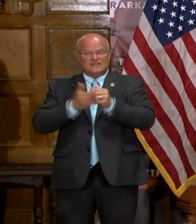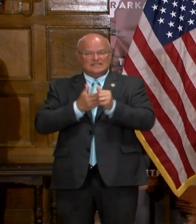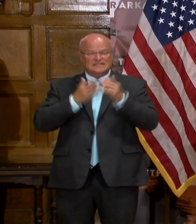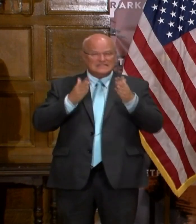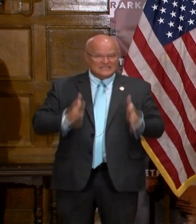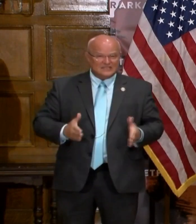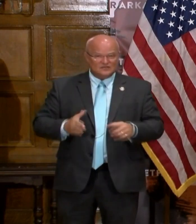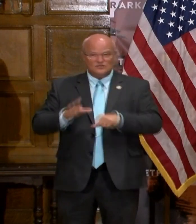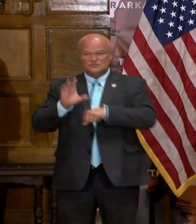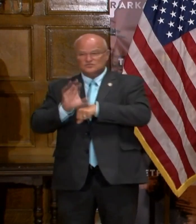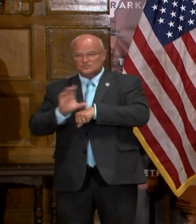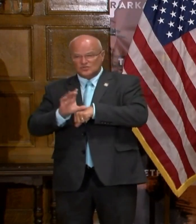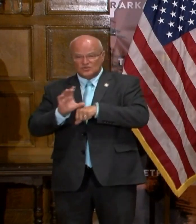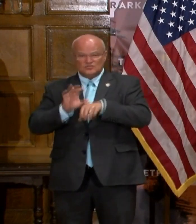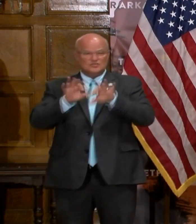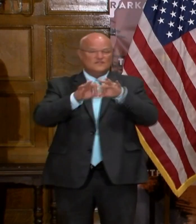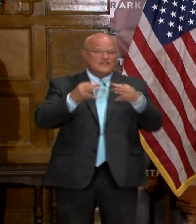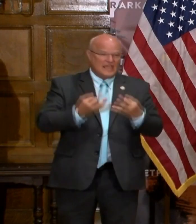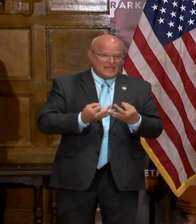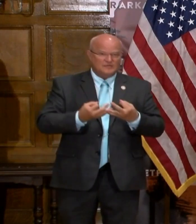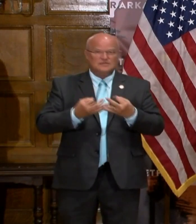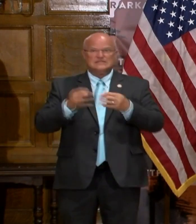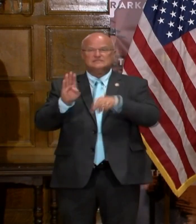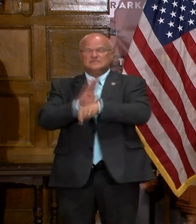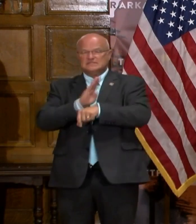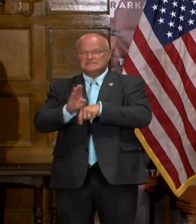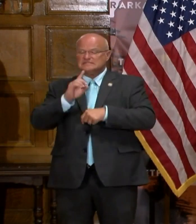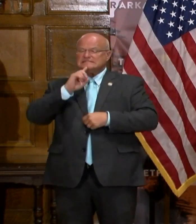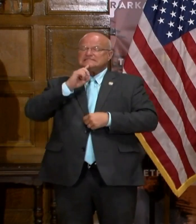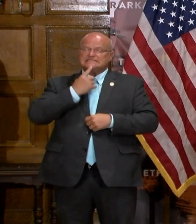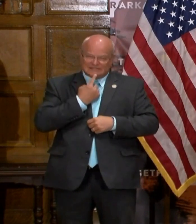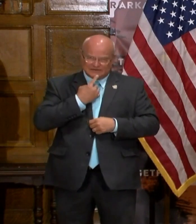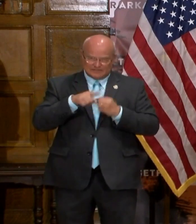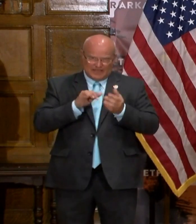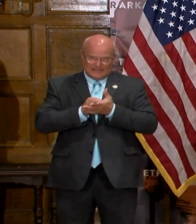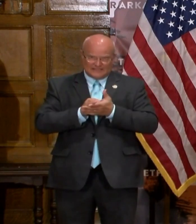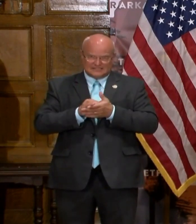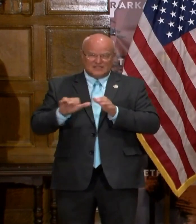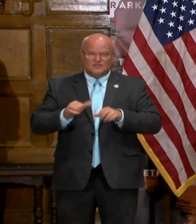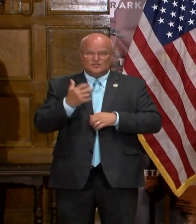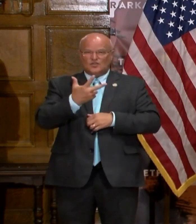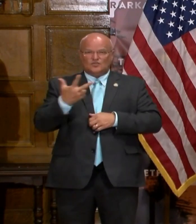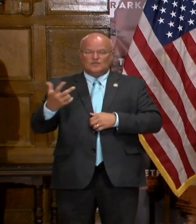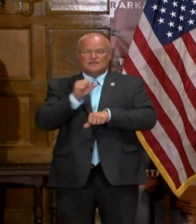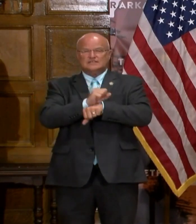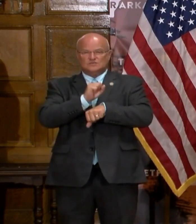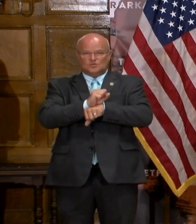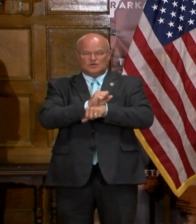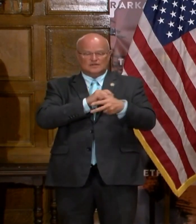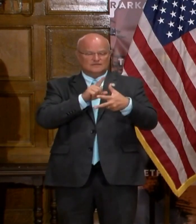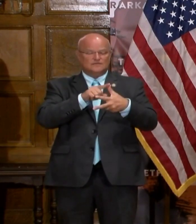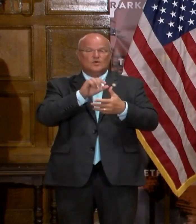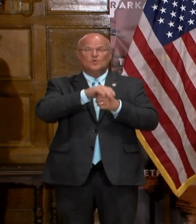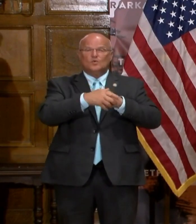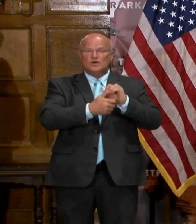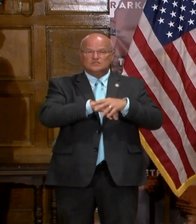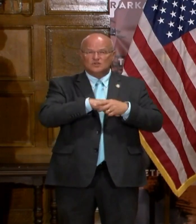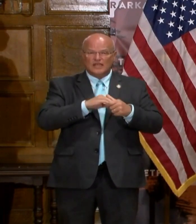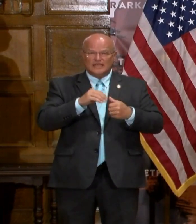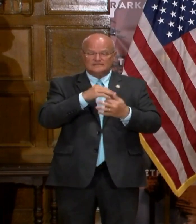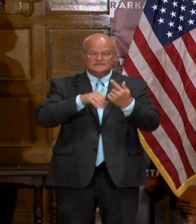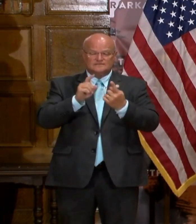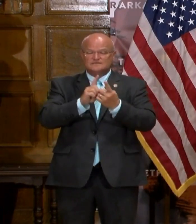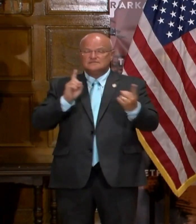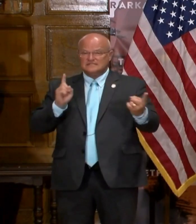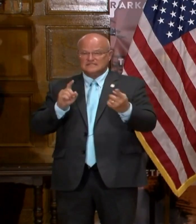faith-based, community-based, family-based, to take it seriously and to do the three things we know work. Wash our hands, keep our distance, and wear a facial